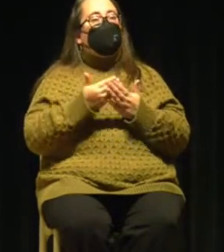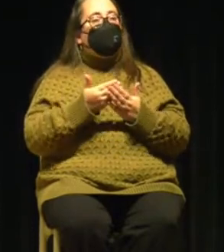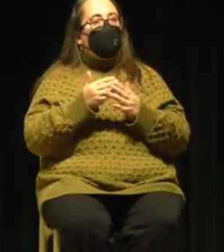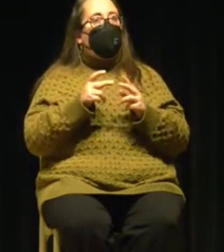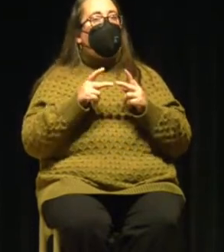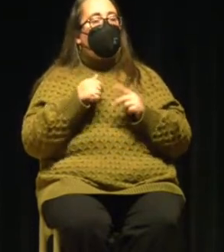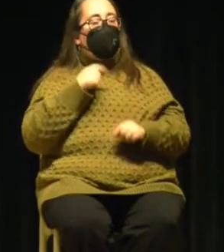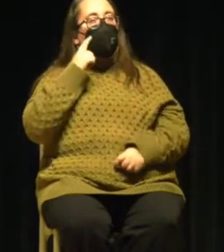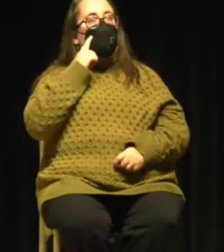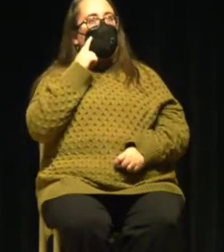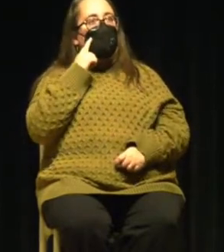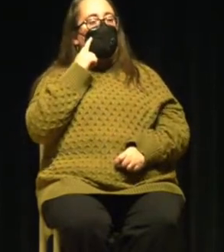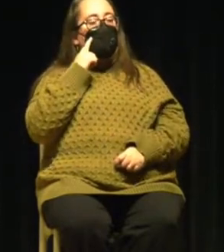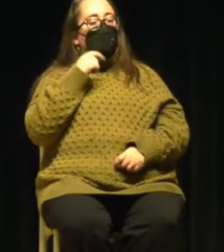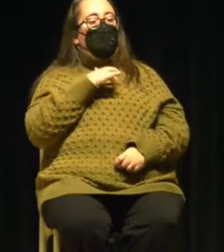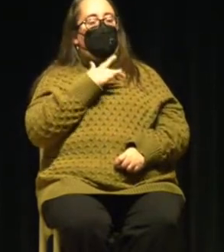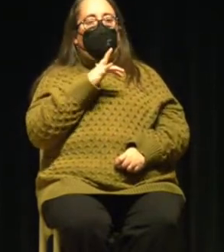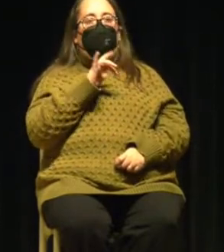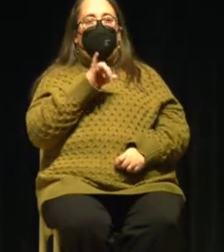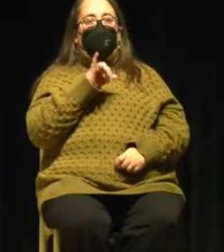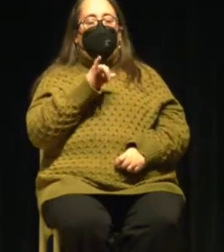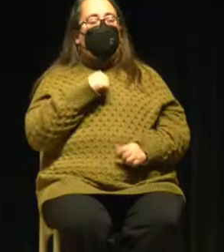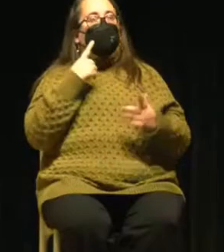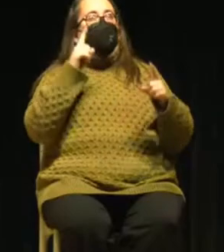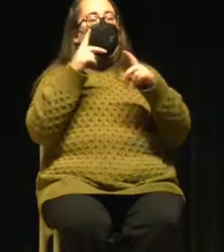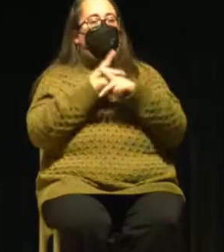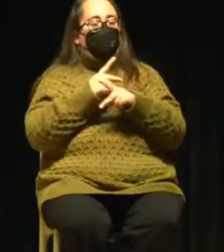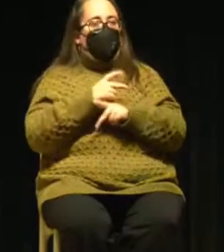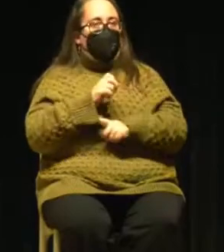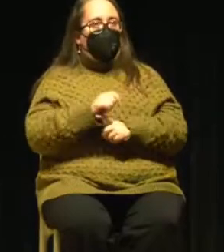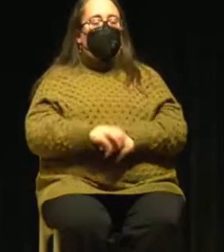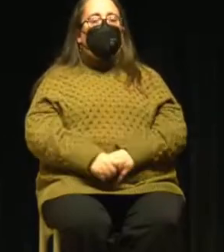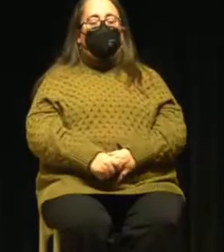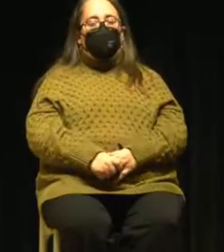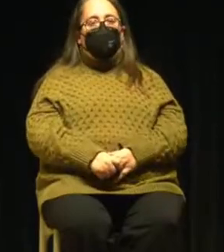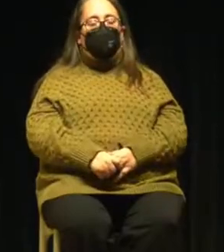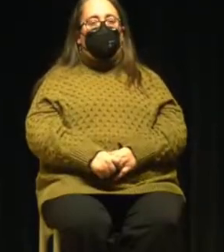like, I felt like I had finally figured it out. Mm-hmm. I had figured out